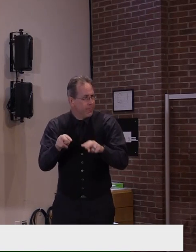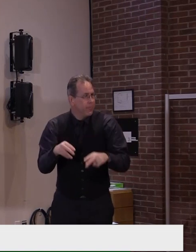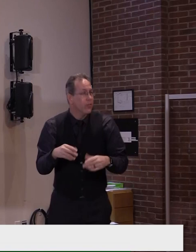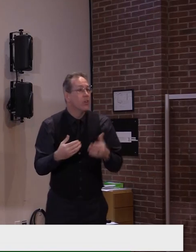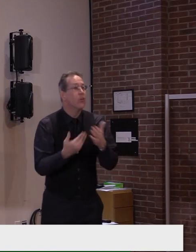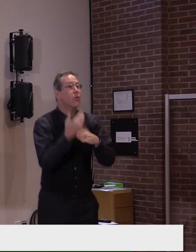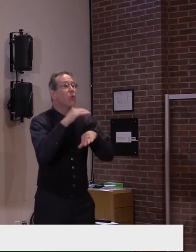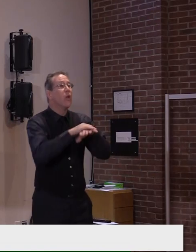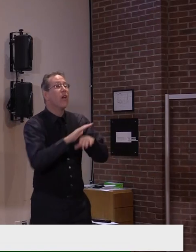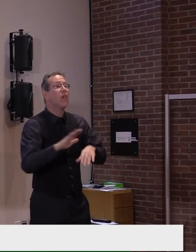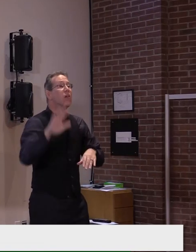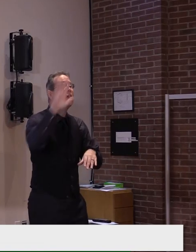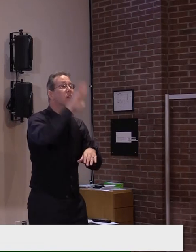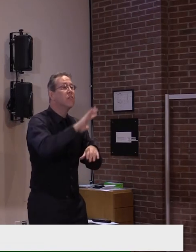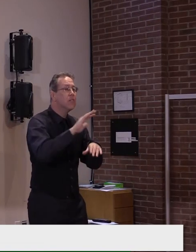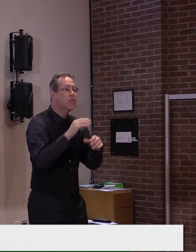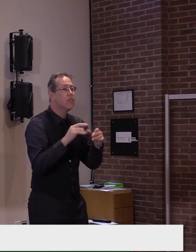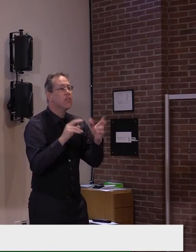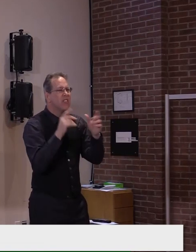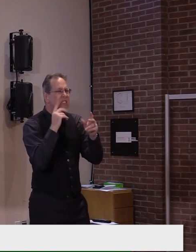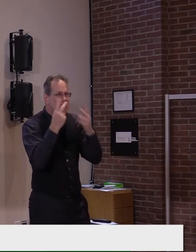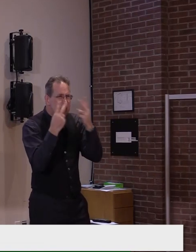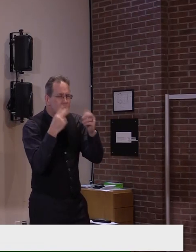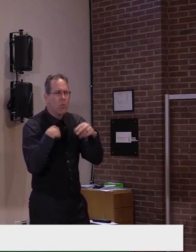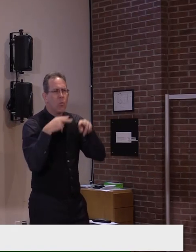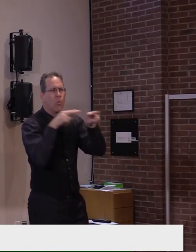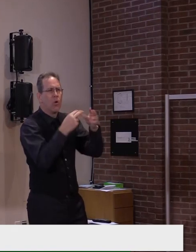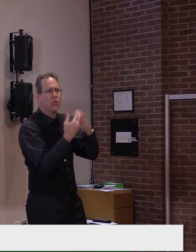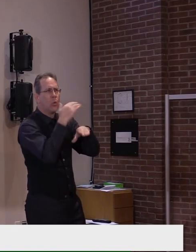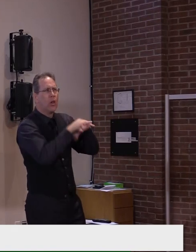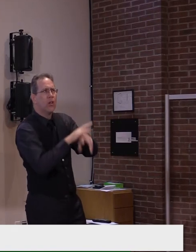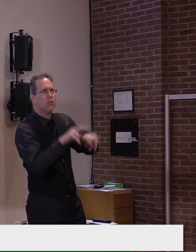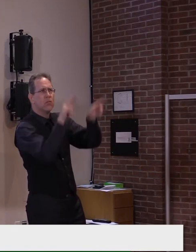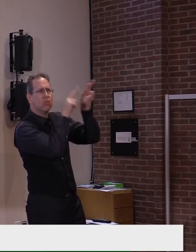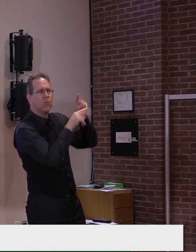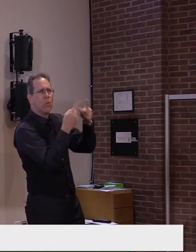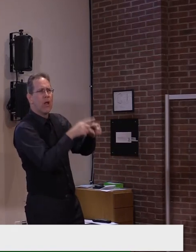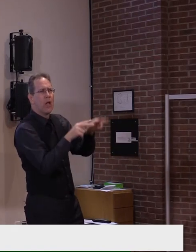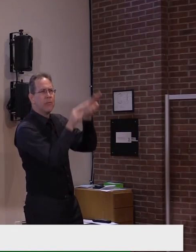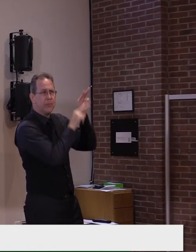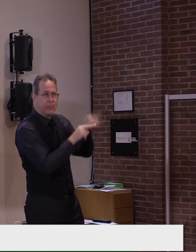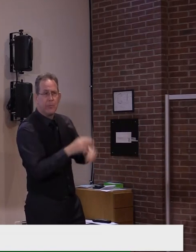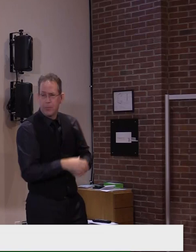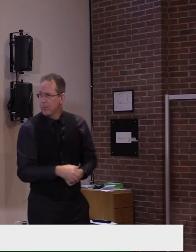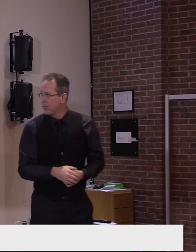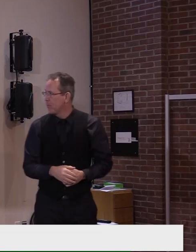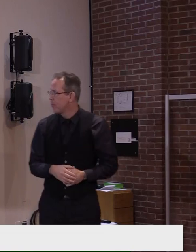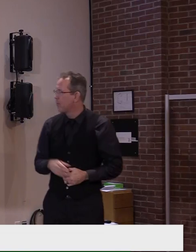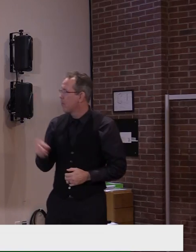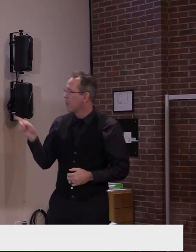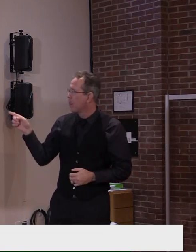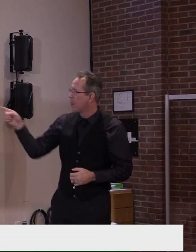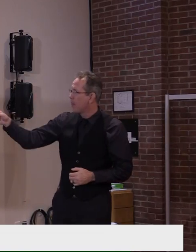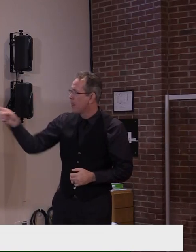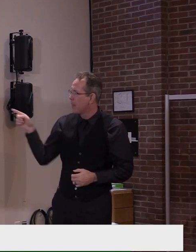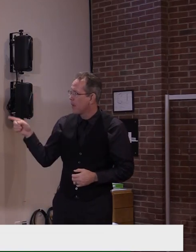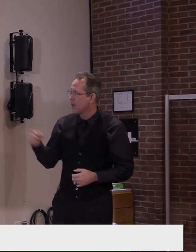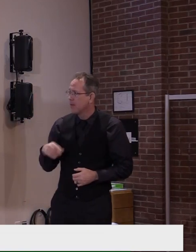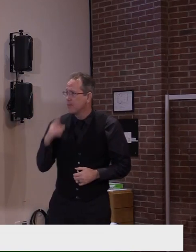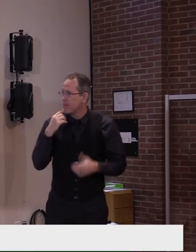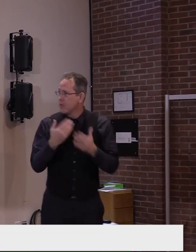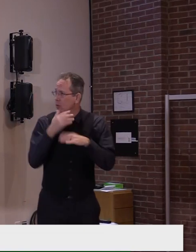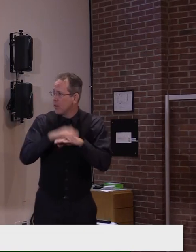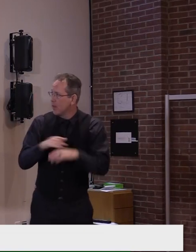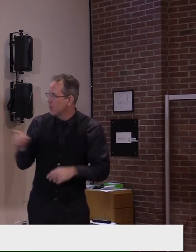have increased across the New England states this week by 34%. But at the same time,